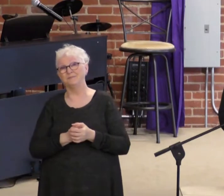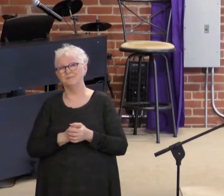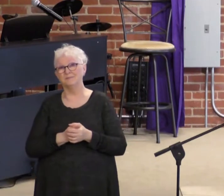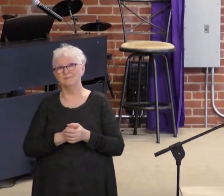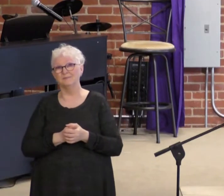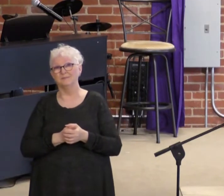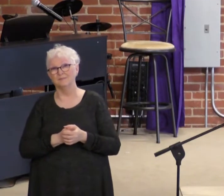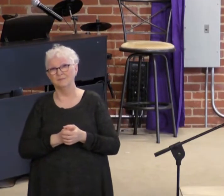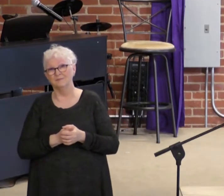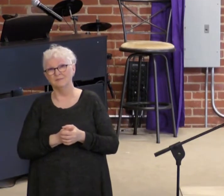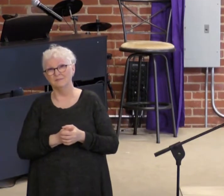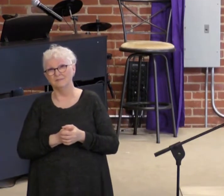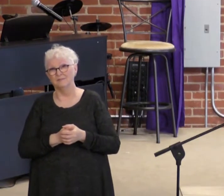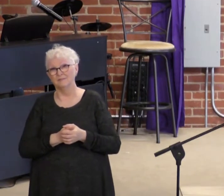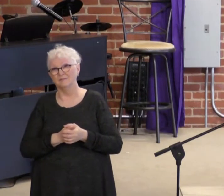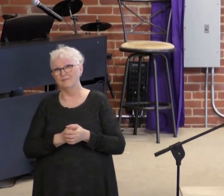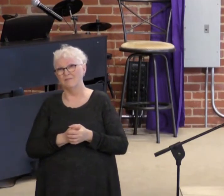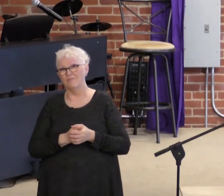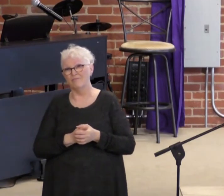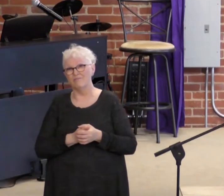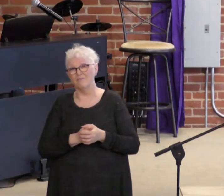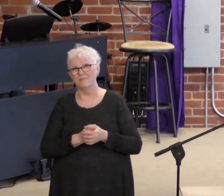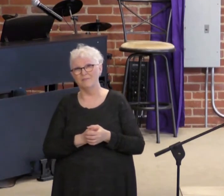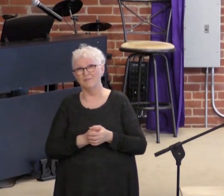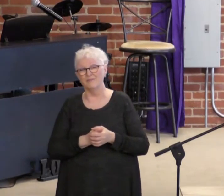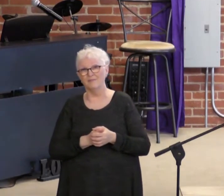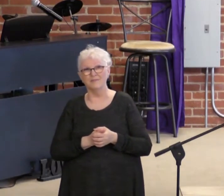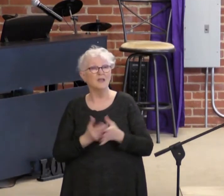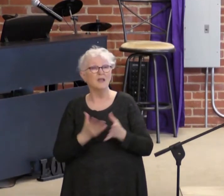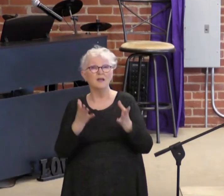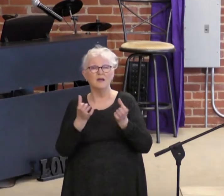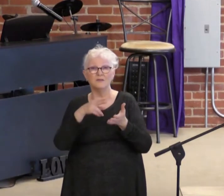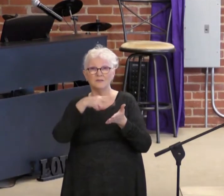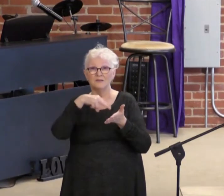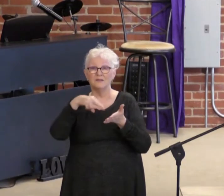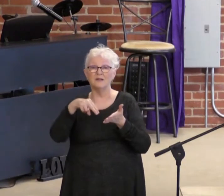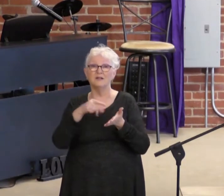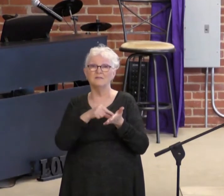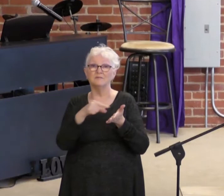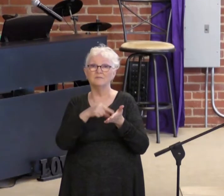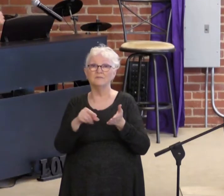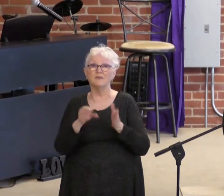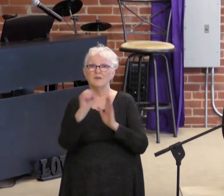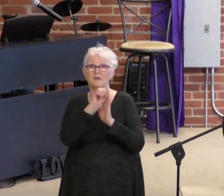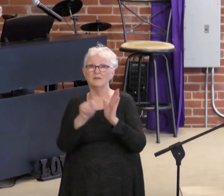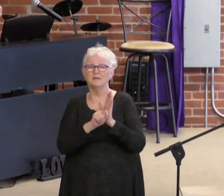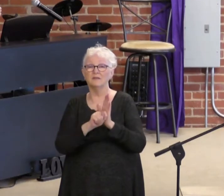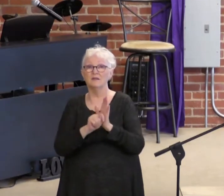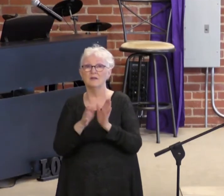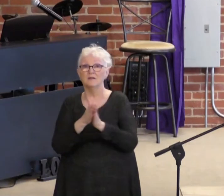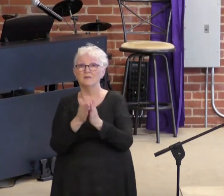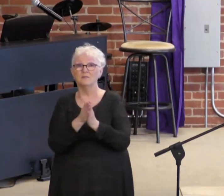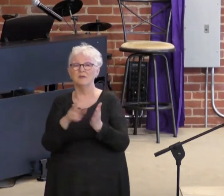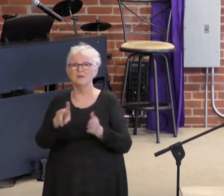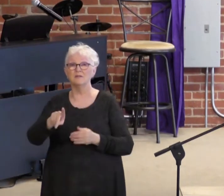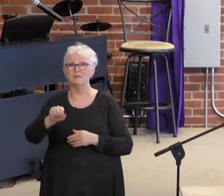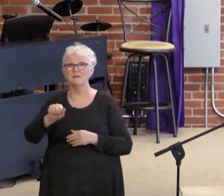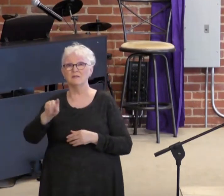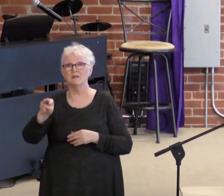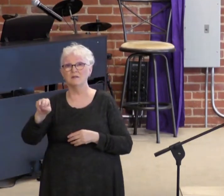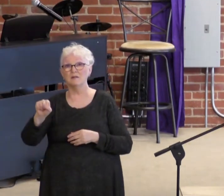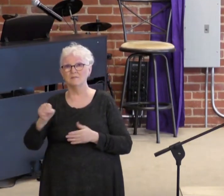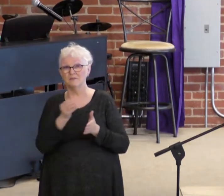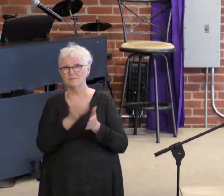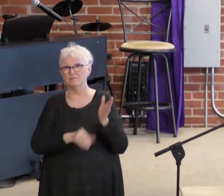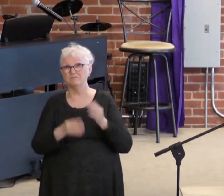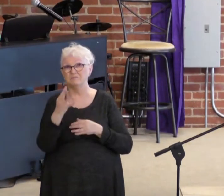Amen. Amen. All right. So I'm going to read a couple of scriptures from the Old Testament book of Psalms 41, and then